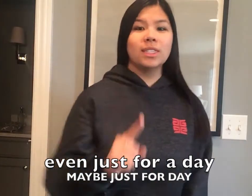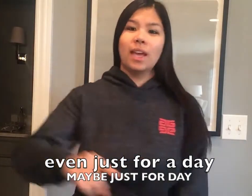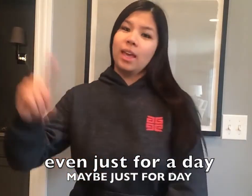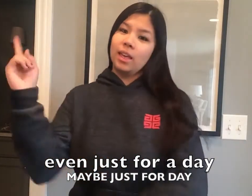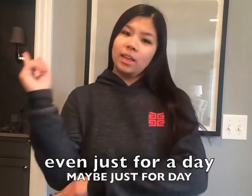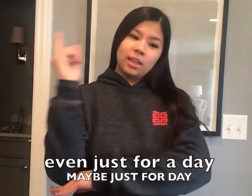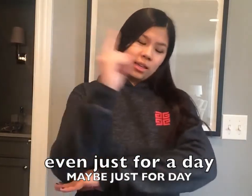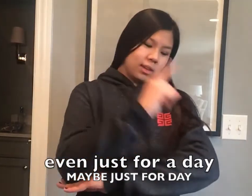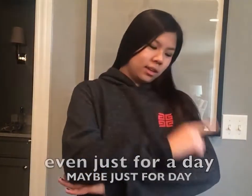day